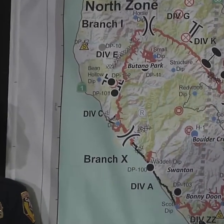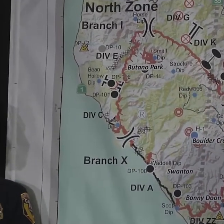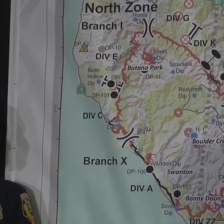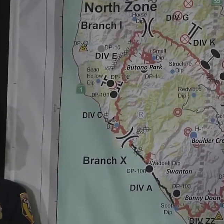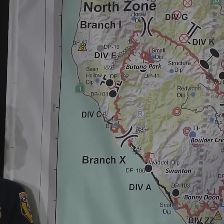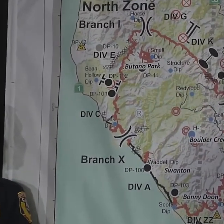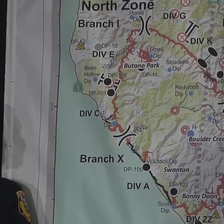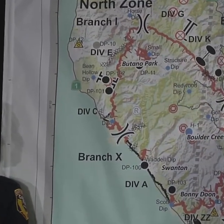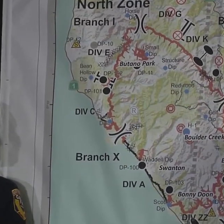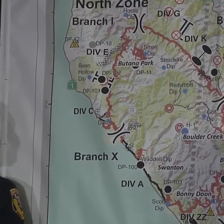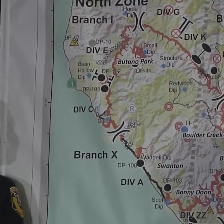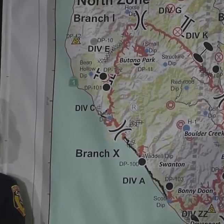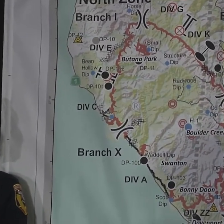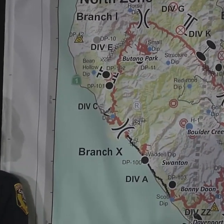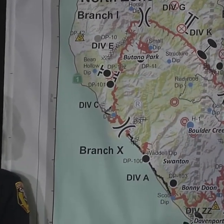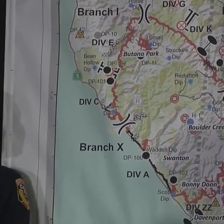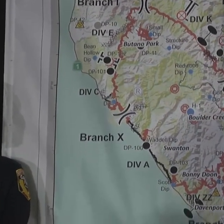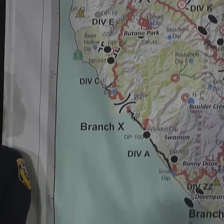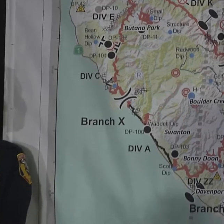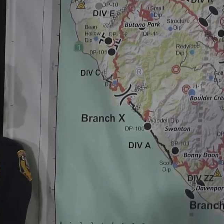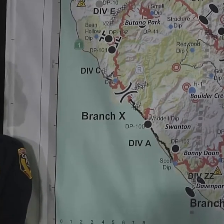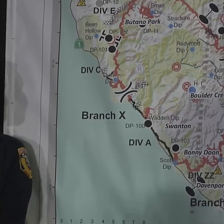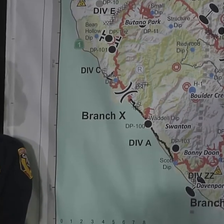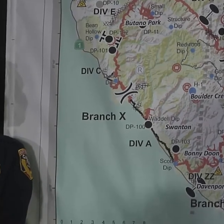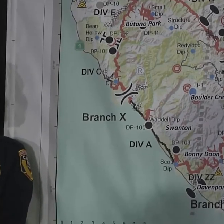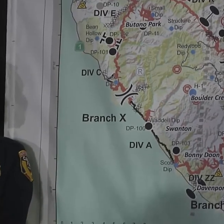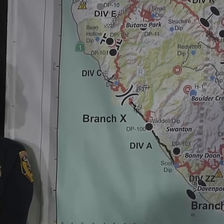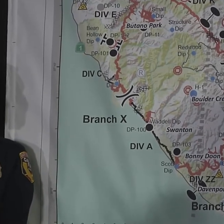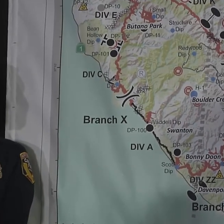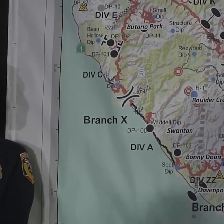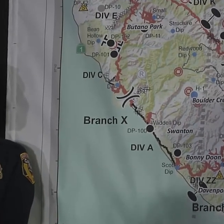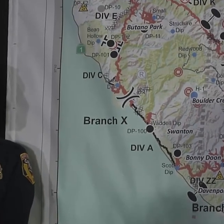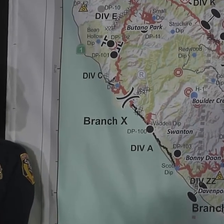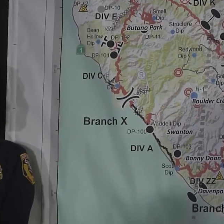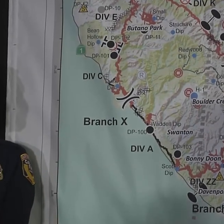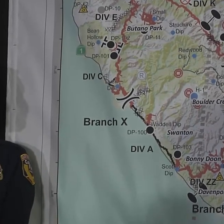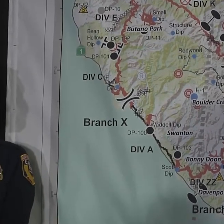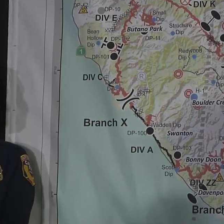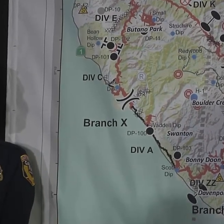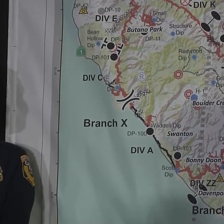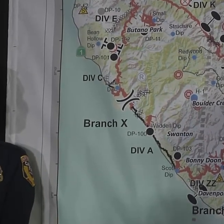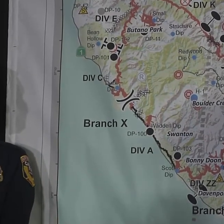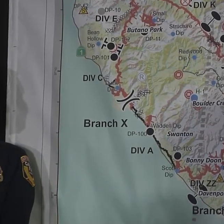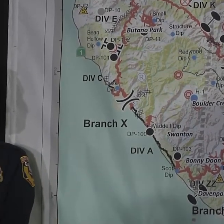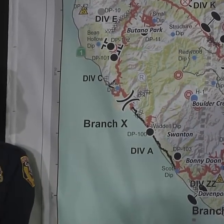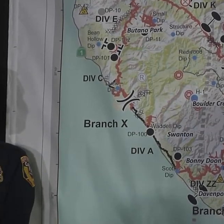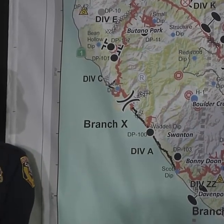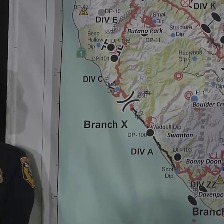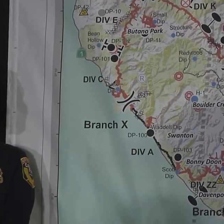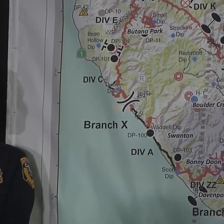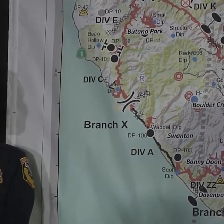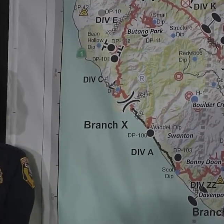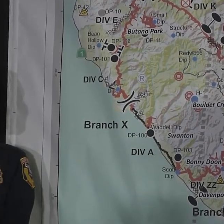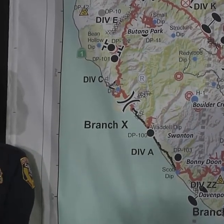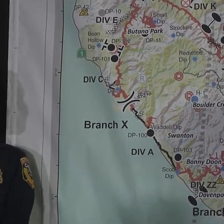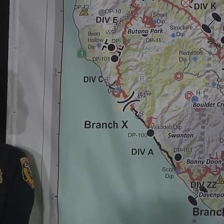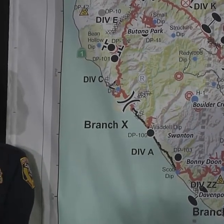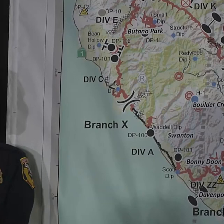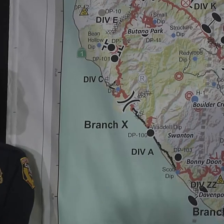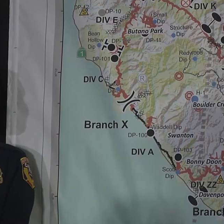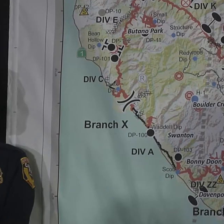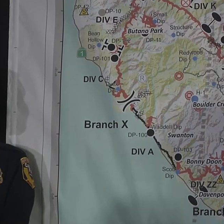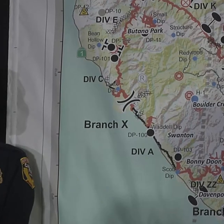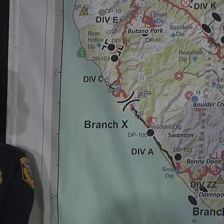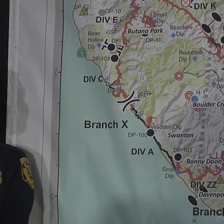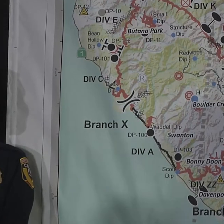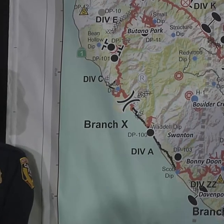basically where it exists is creeping down towards our control lines that we have established or we are in the process of establishing. So we have no